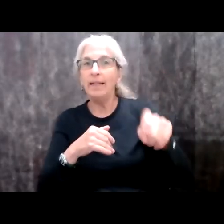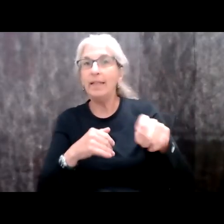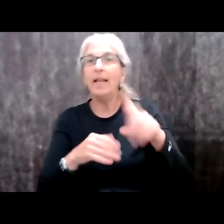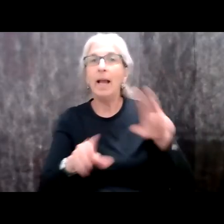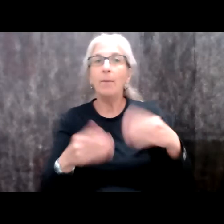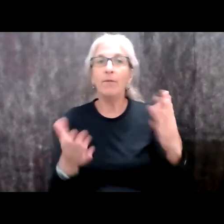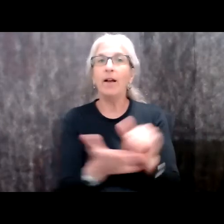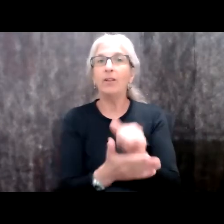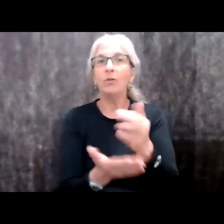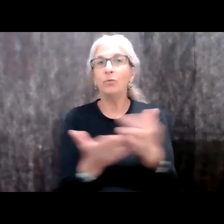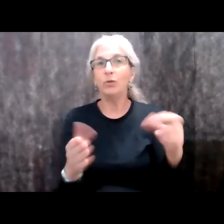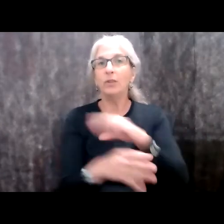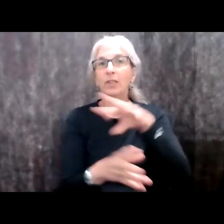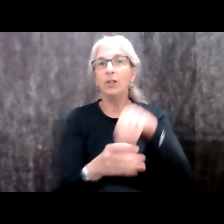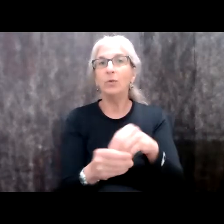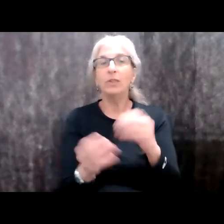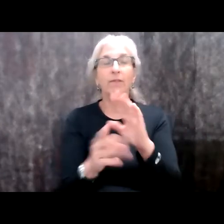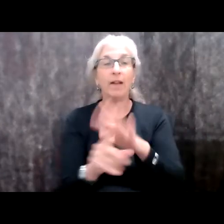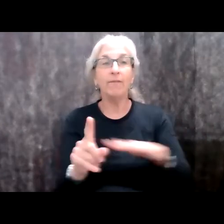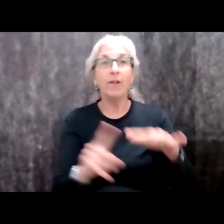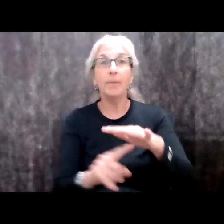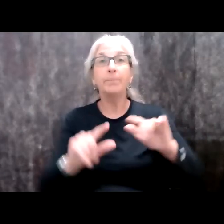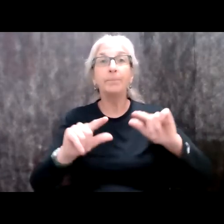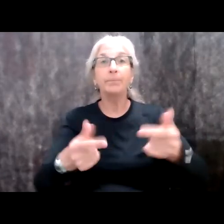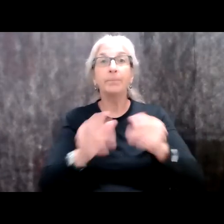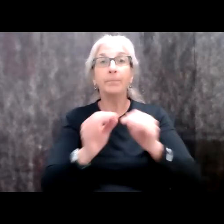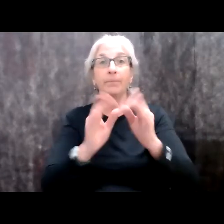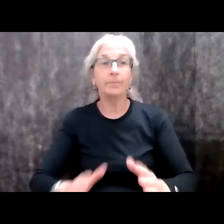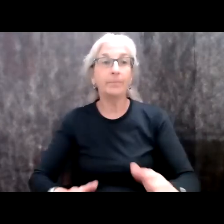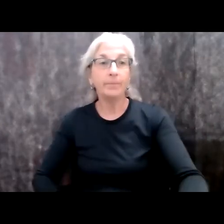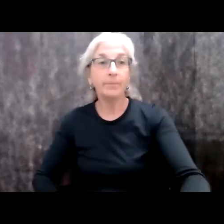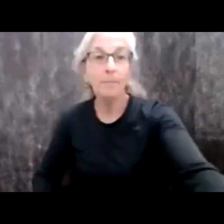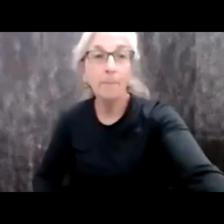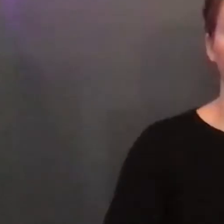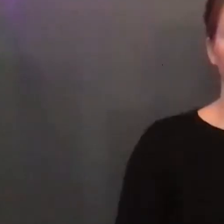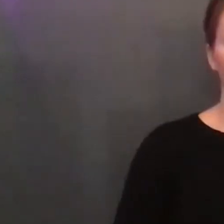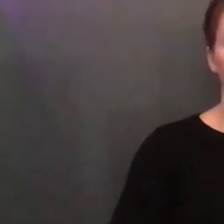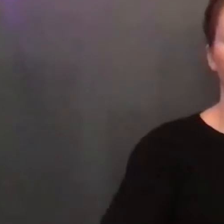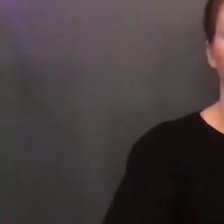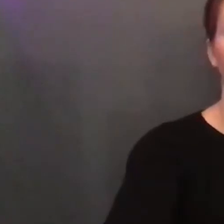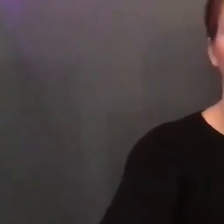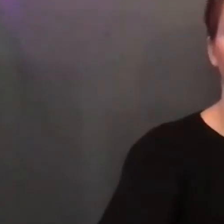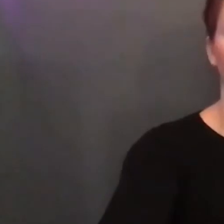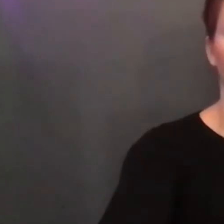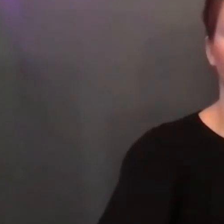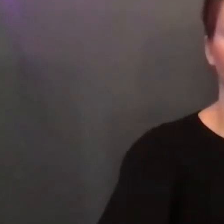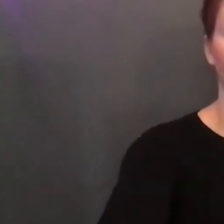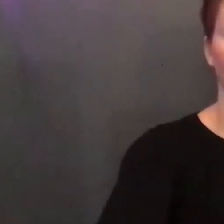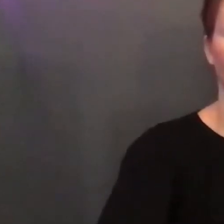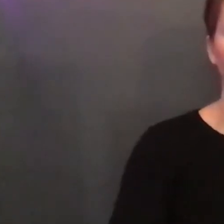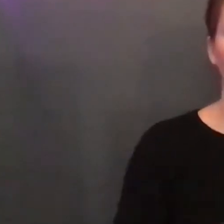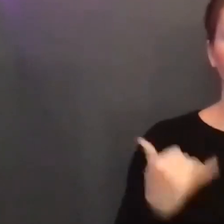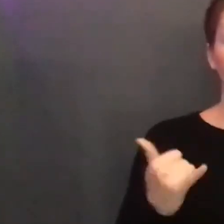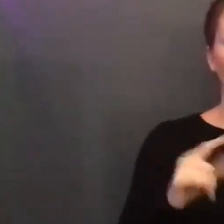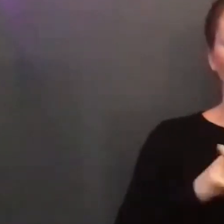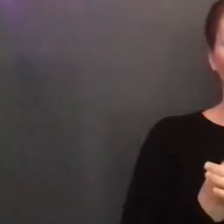Thank you very much. Okay, so we'll start off with Mr. Allen as our next first answer of the question. And